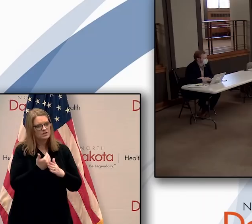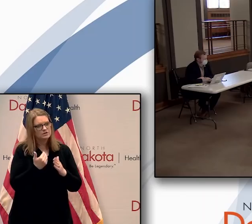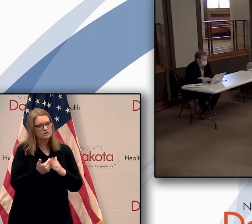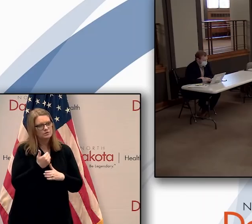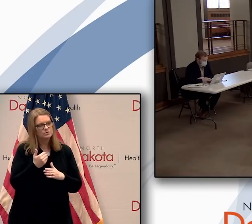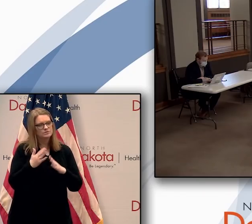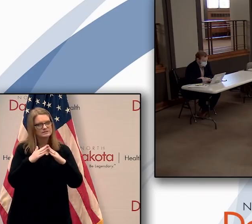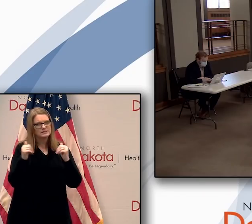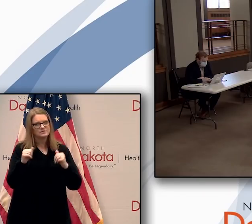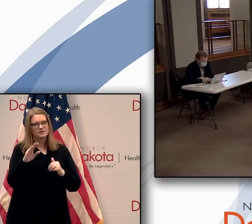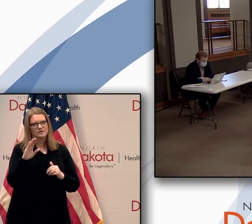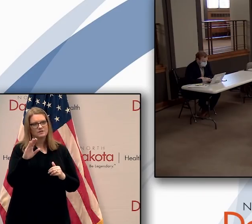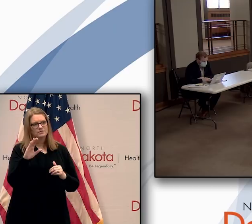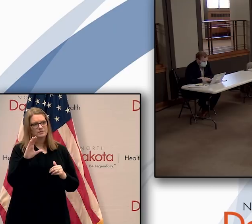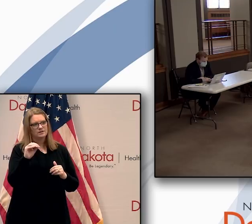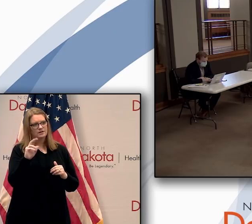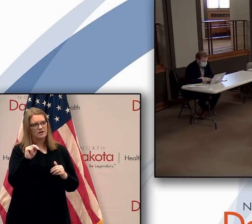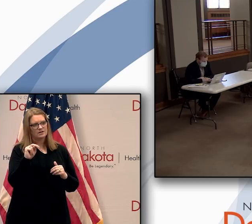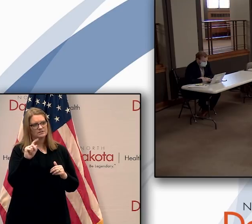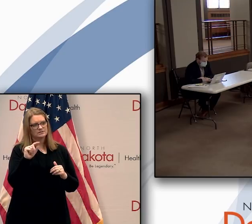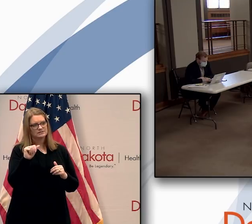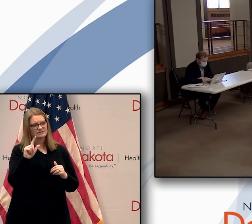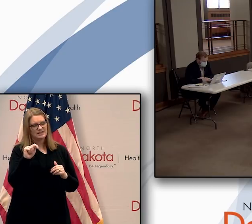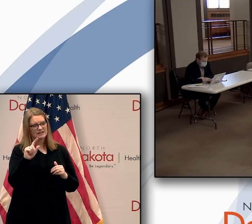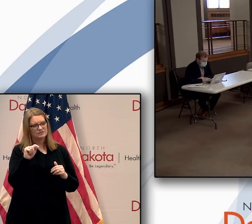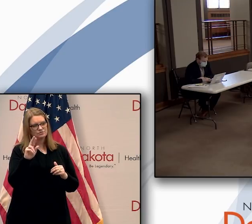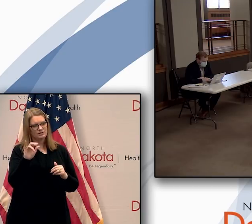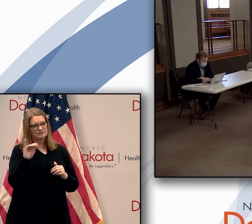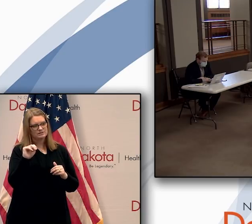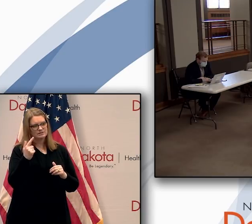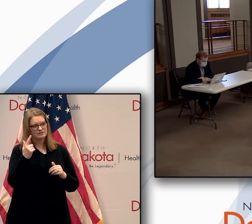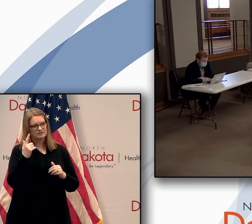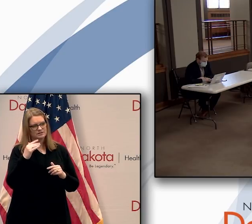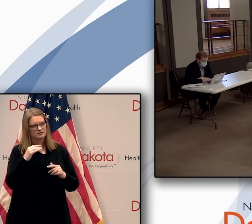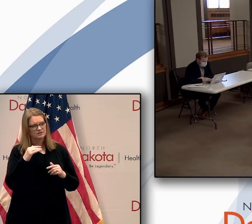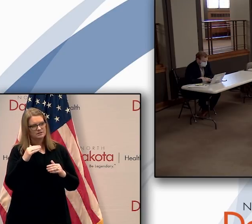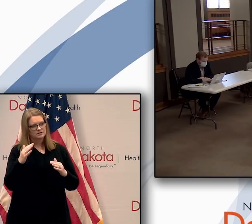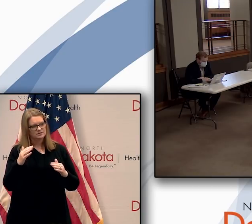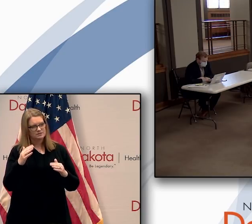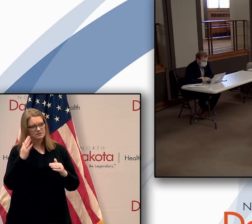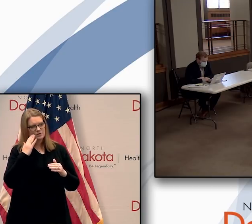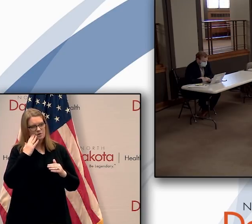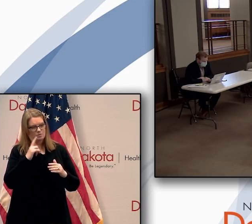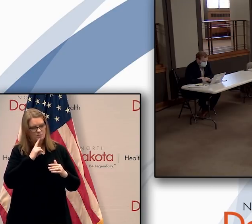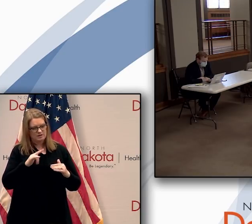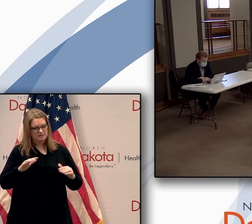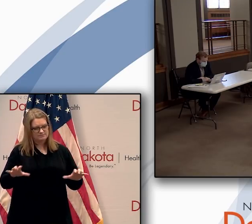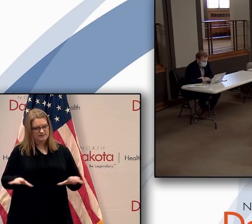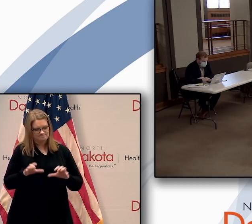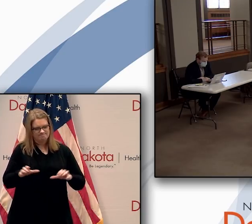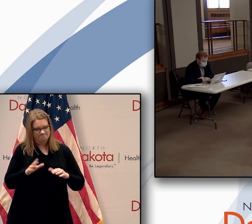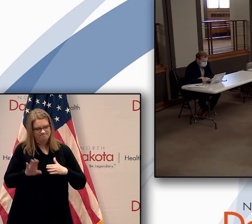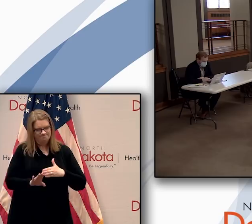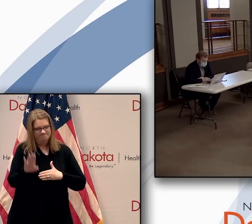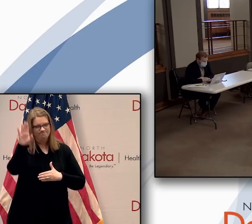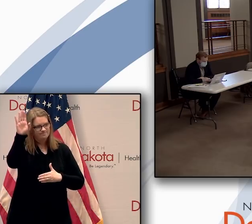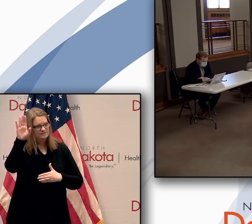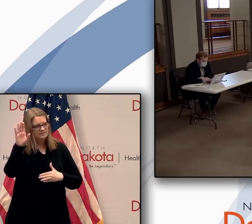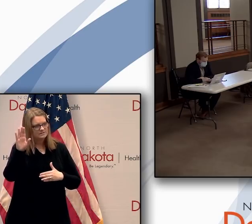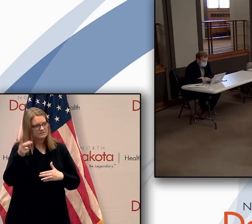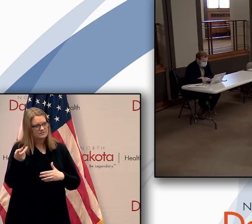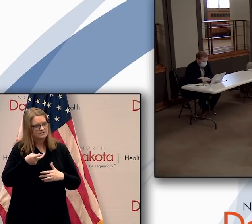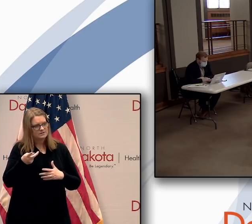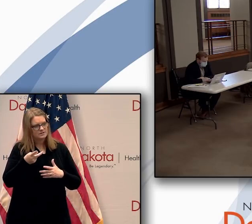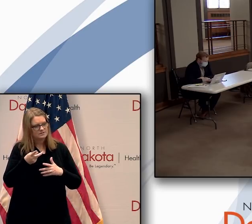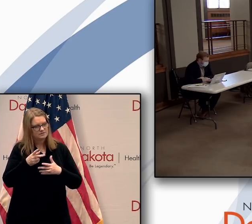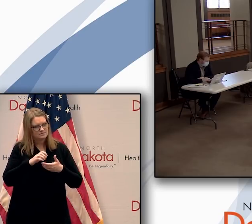tracing. We're kind of ramping up our testing as well while the curve is going up. So these two things kind of go hand in